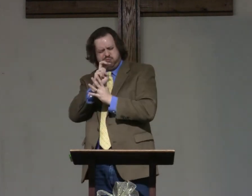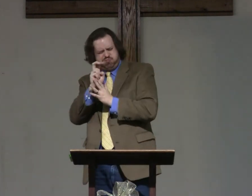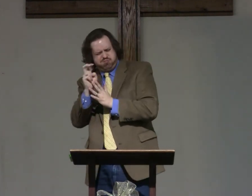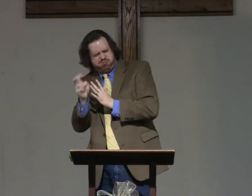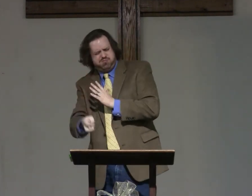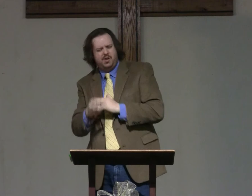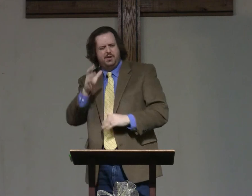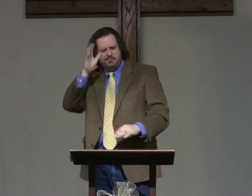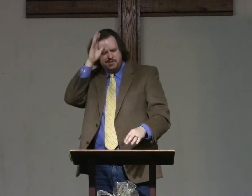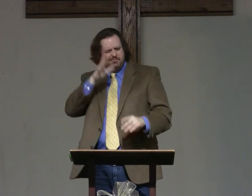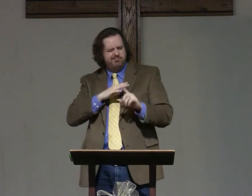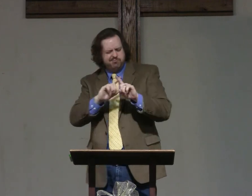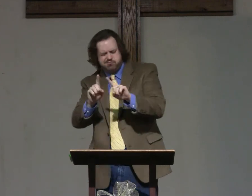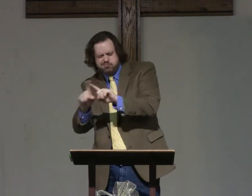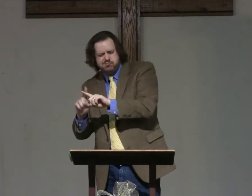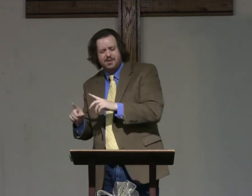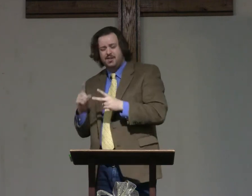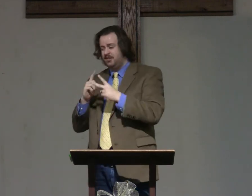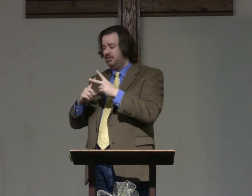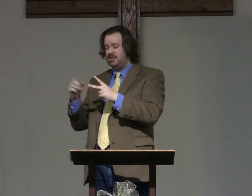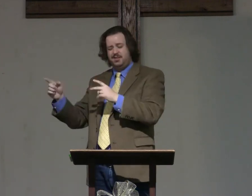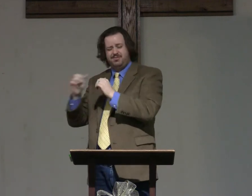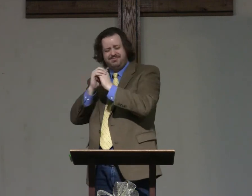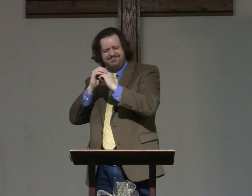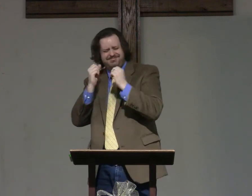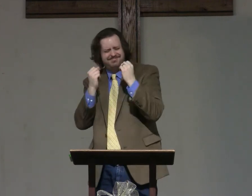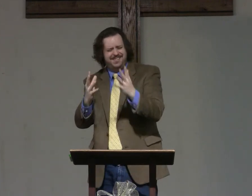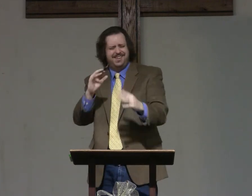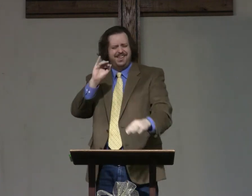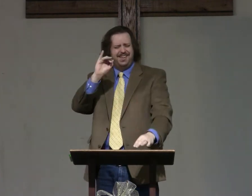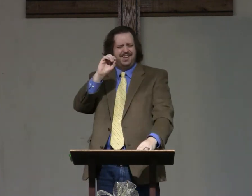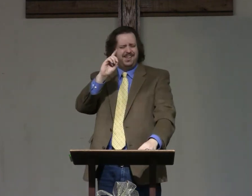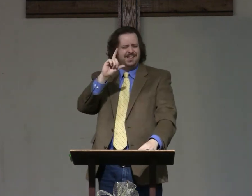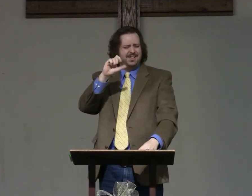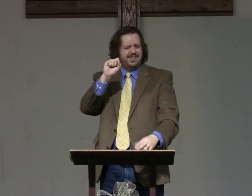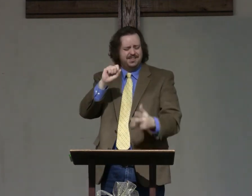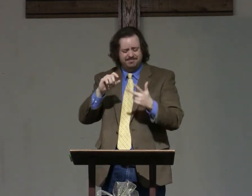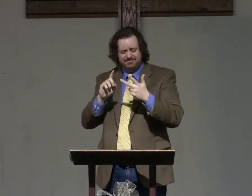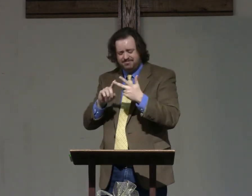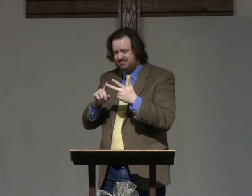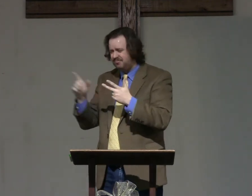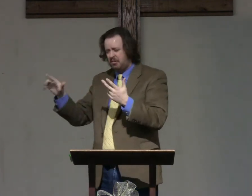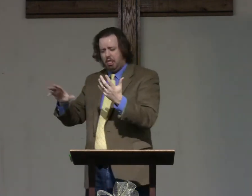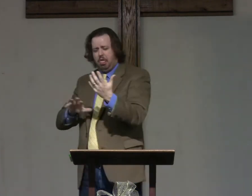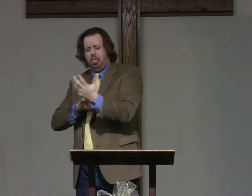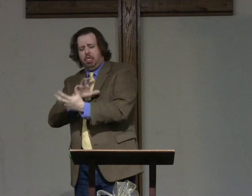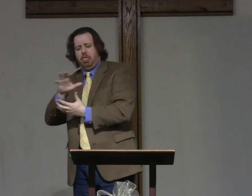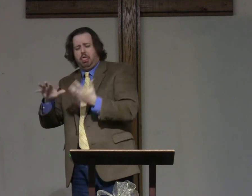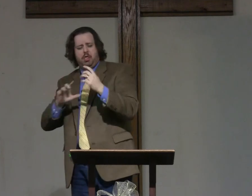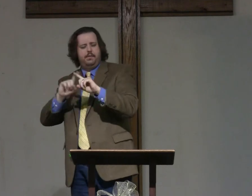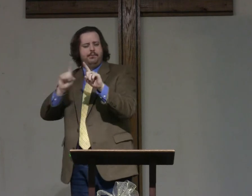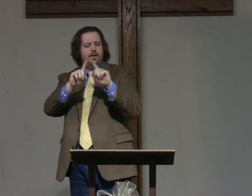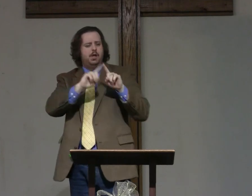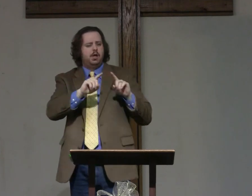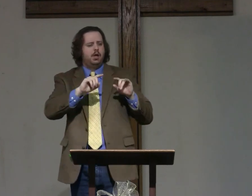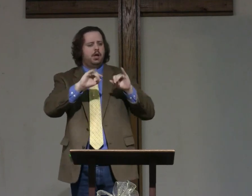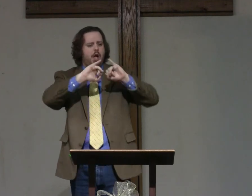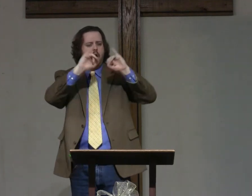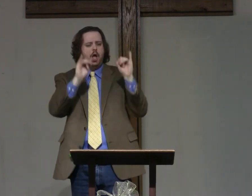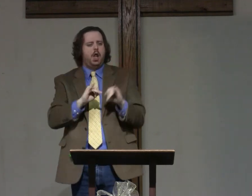This woman had been promiscuous. She slept with many different men. She worshipped idols.